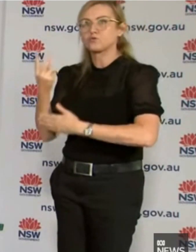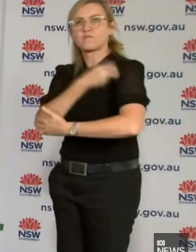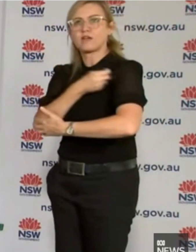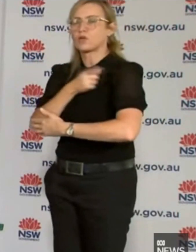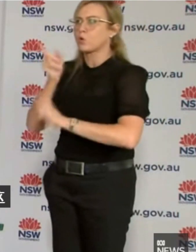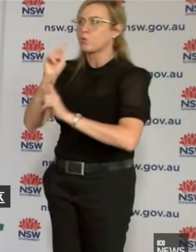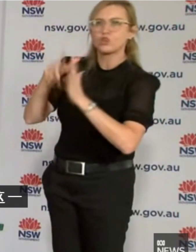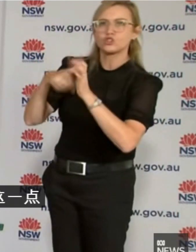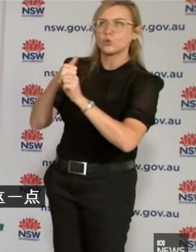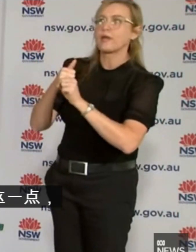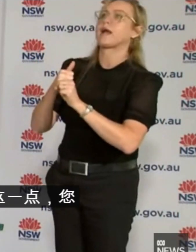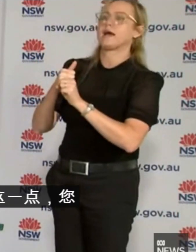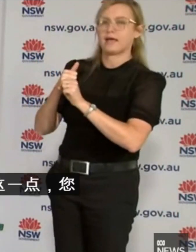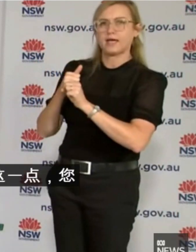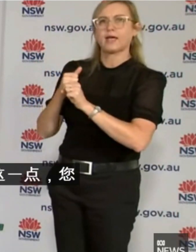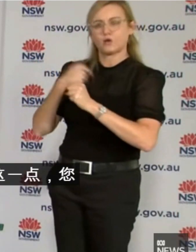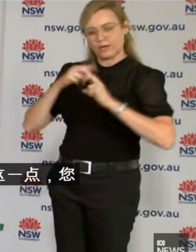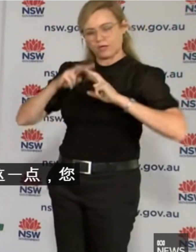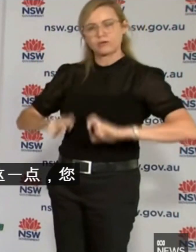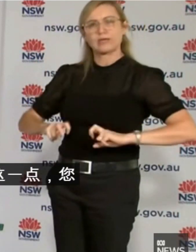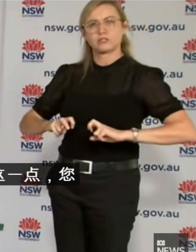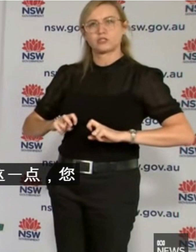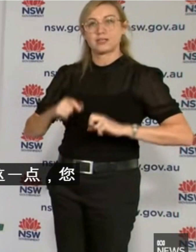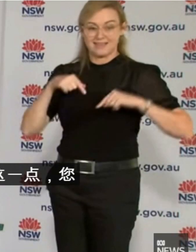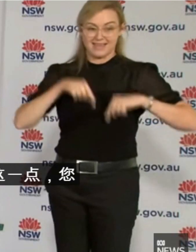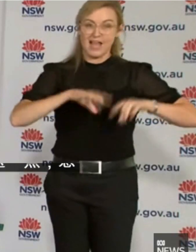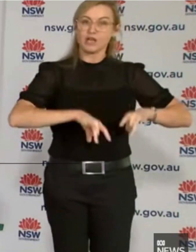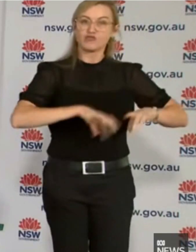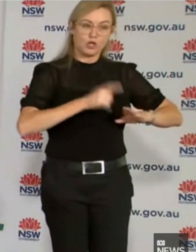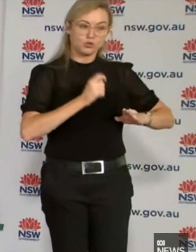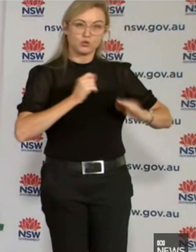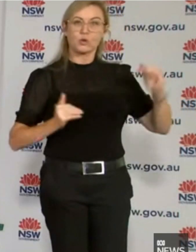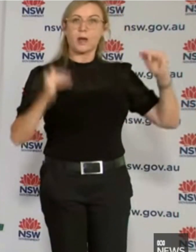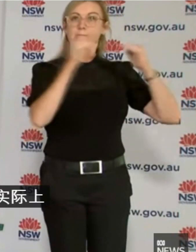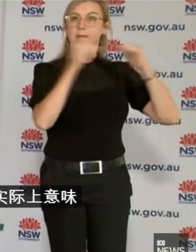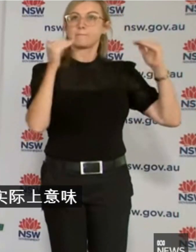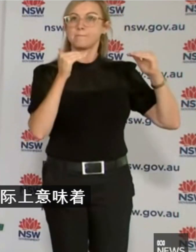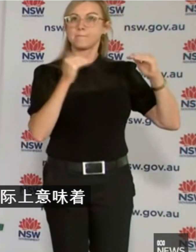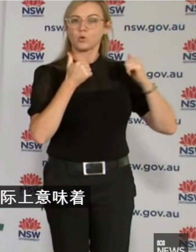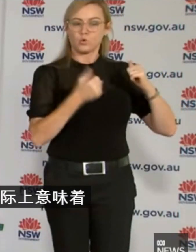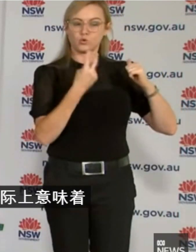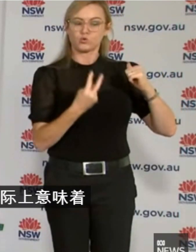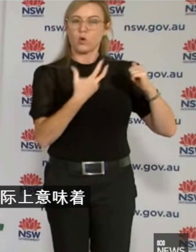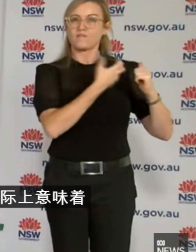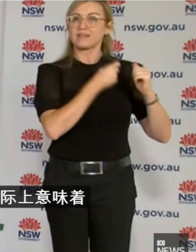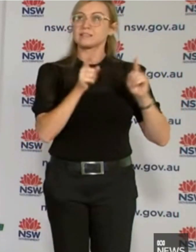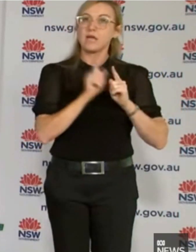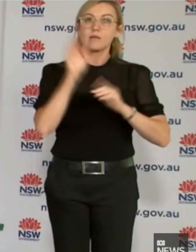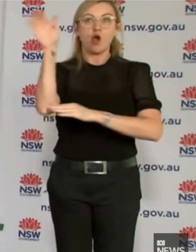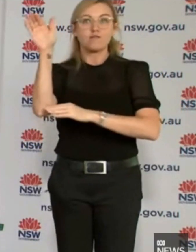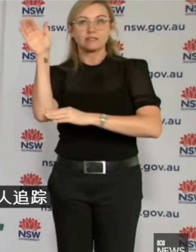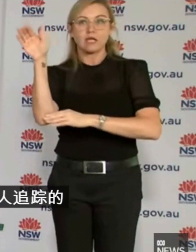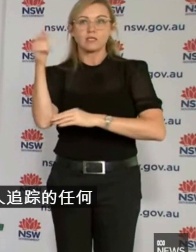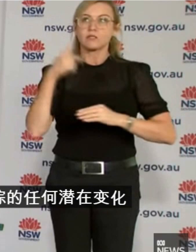risks, noting that we have this wonderful increase in vaccination coverage and what that actually means from in